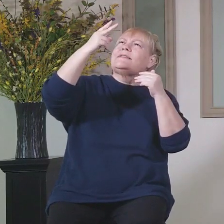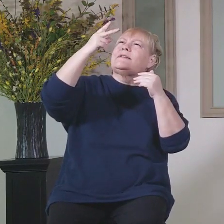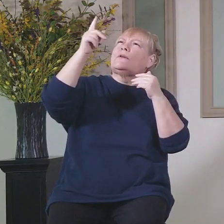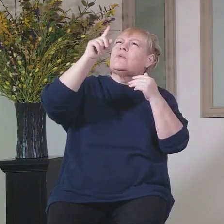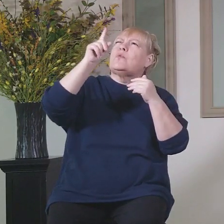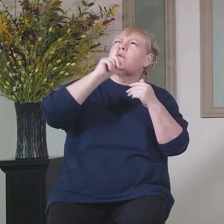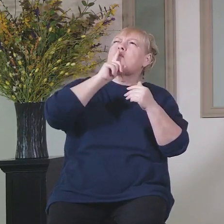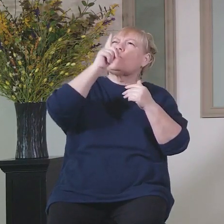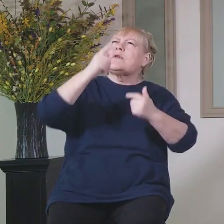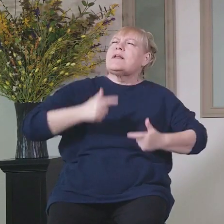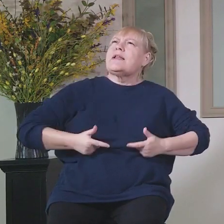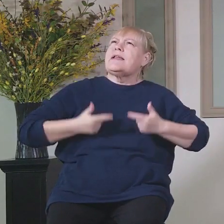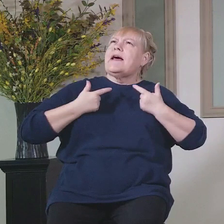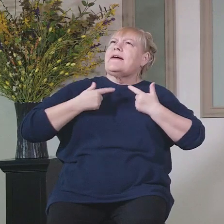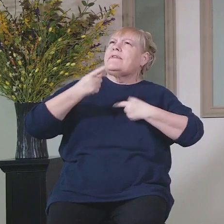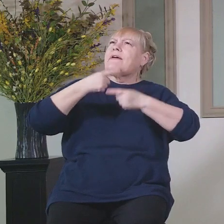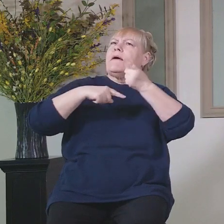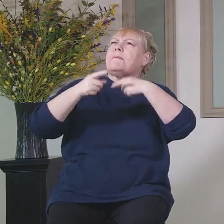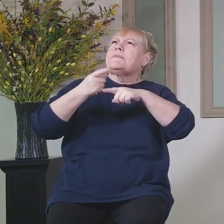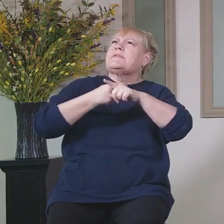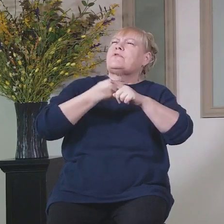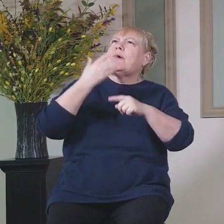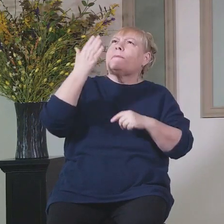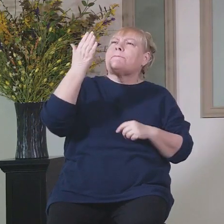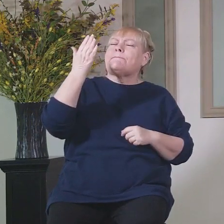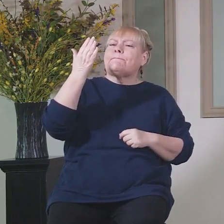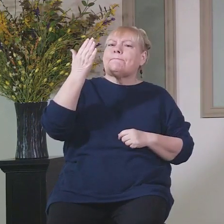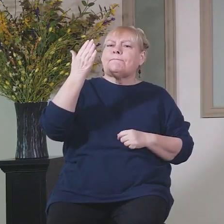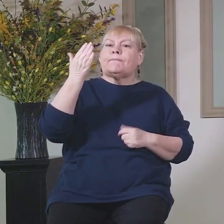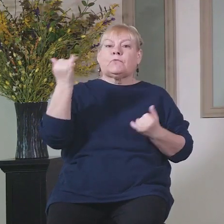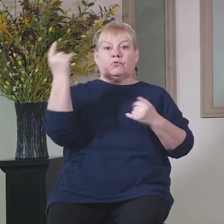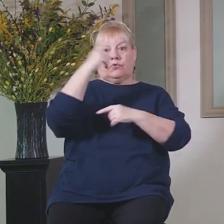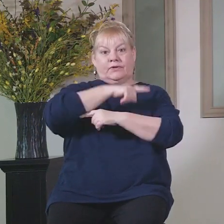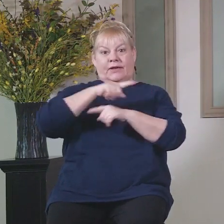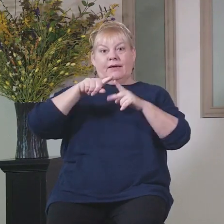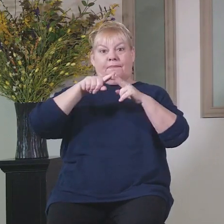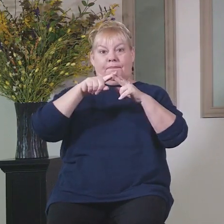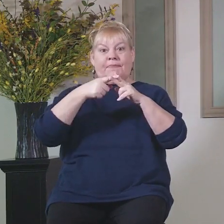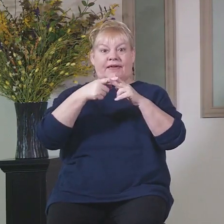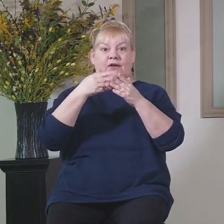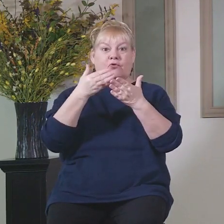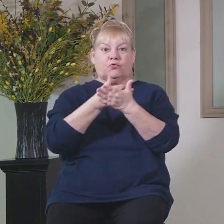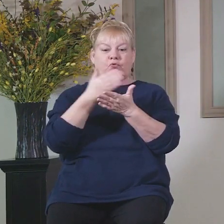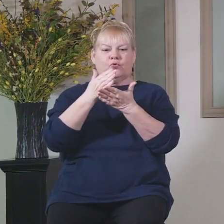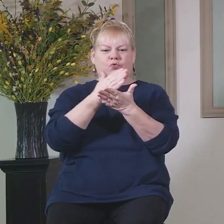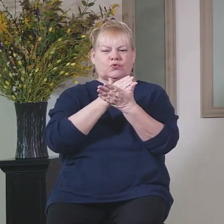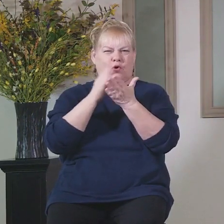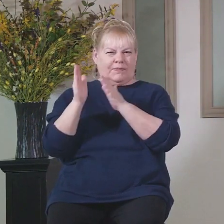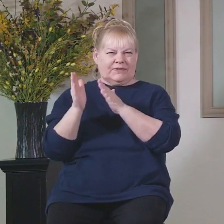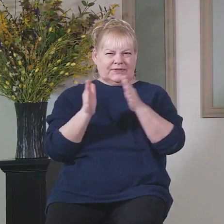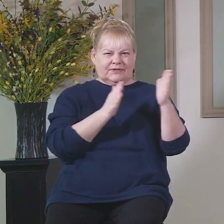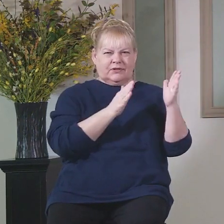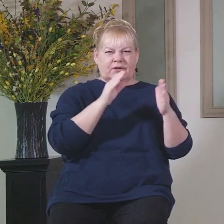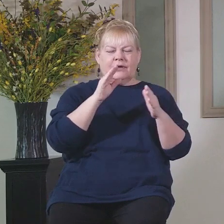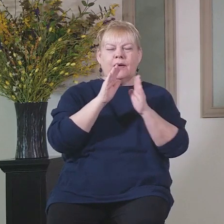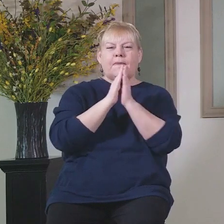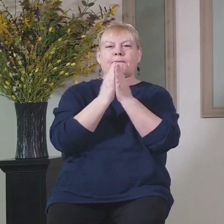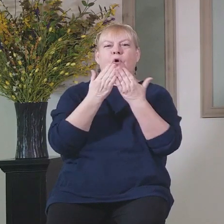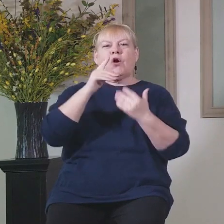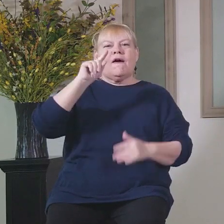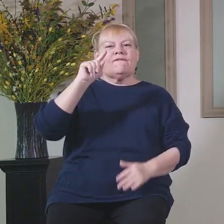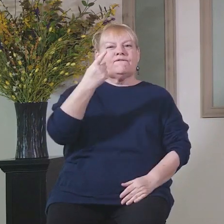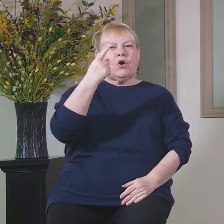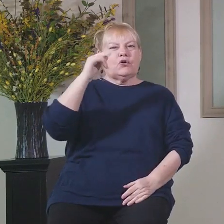real life." Today we're going to begin a new sermon series on the little book of 1 John, a series that I'm